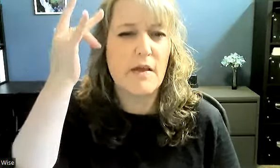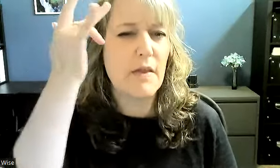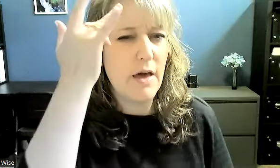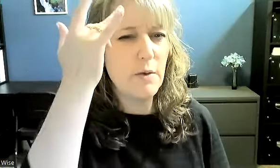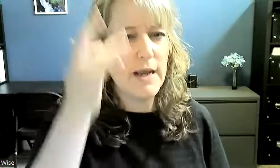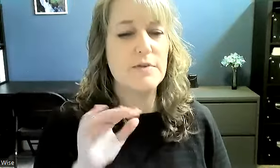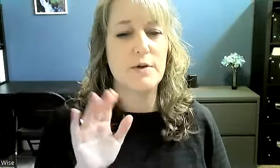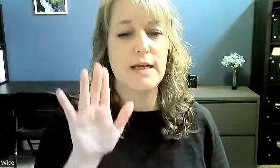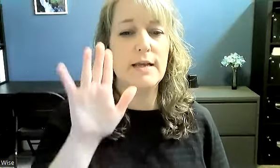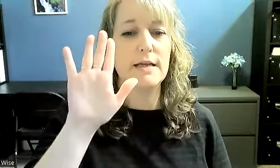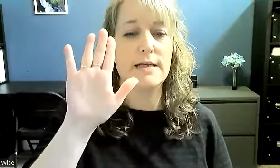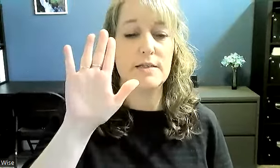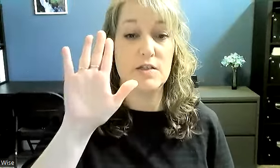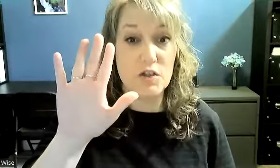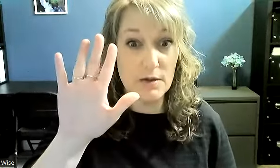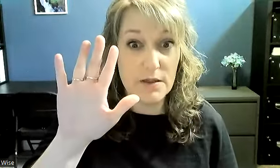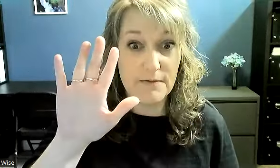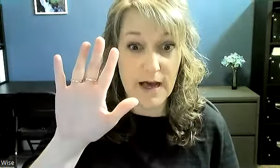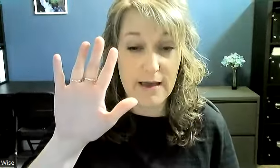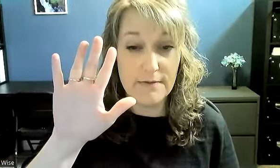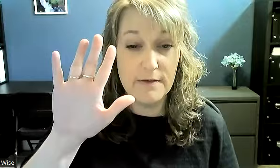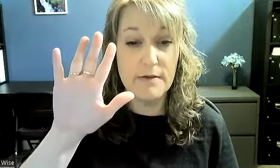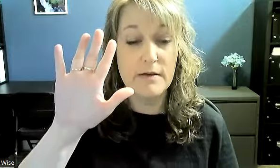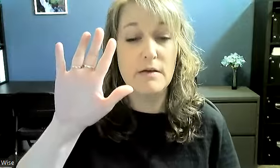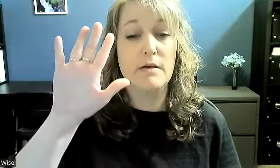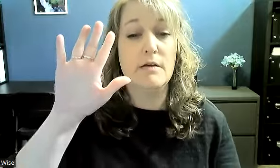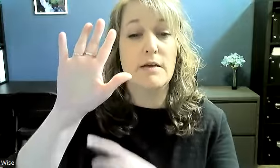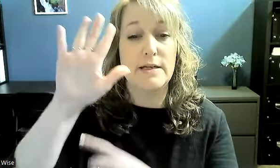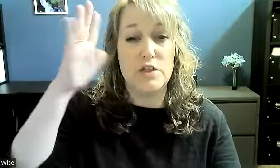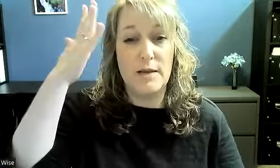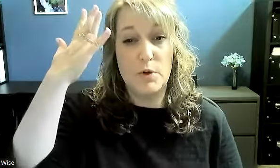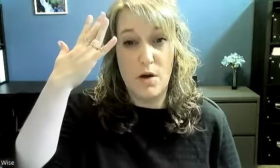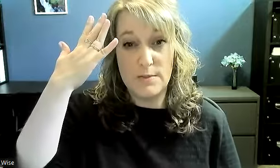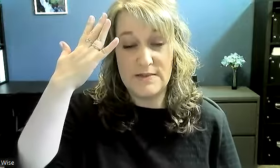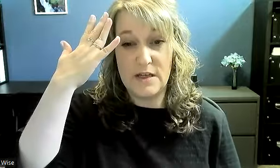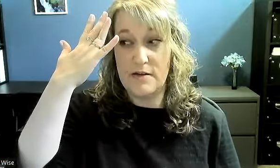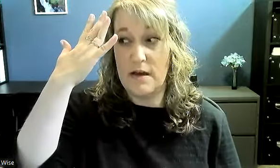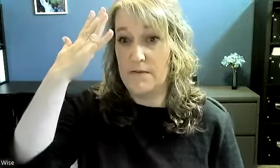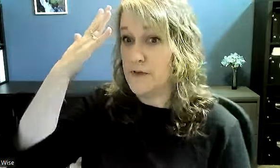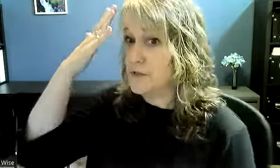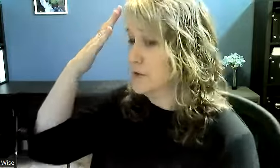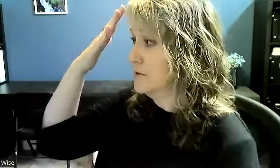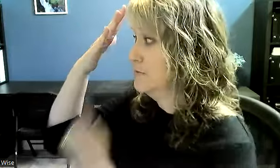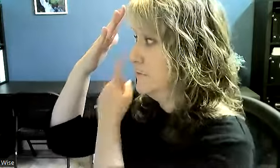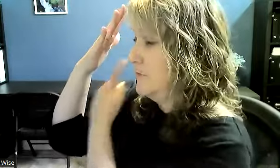The other way of doing it is to start with a 5 hand shape. Your palm is going to kind of face your